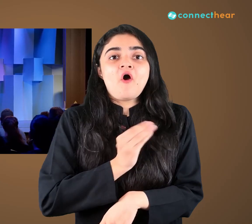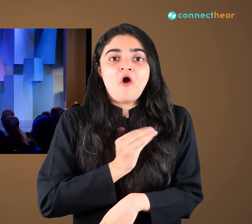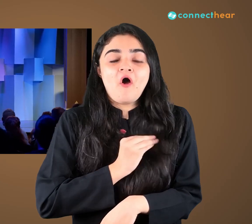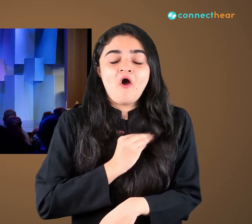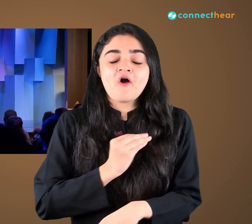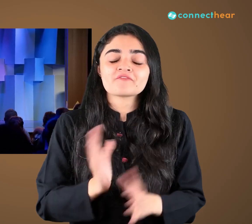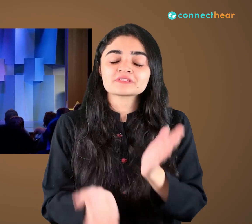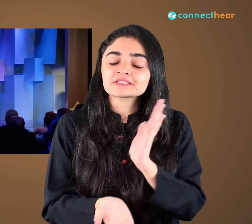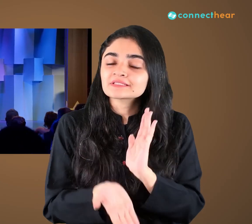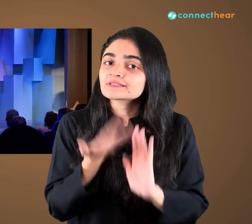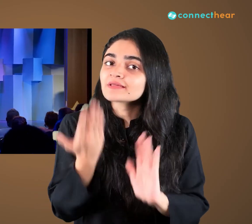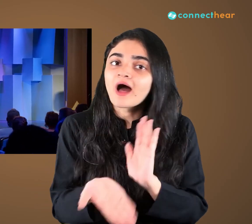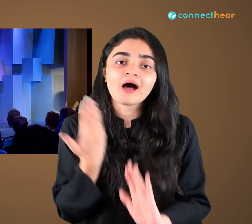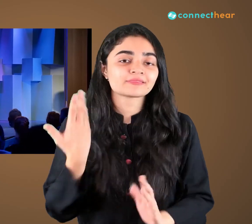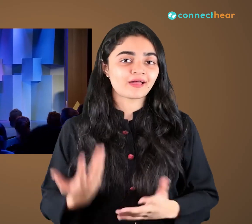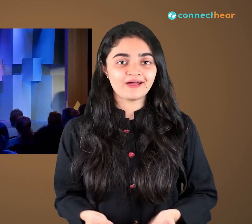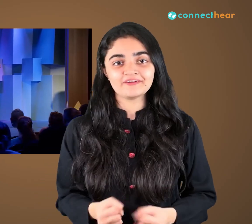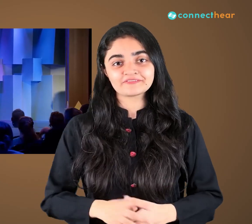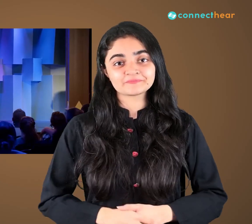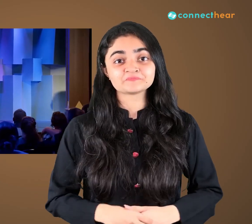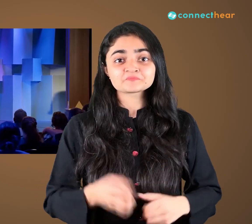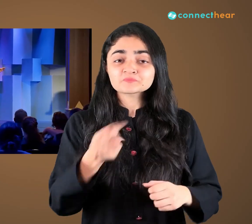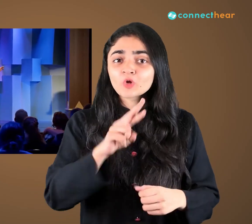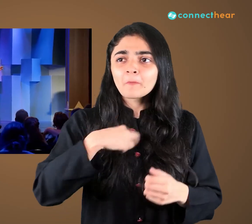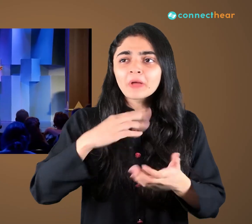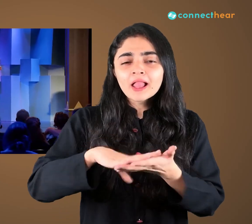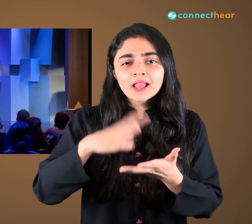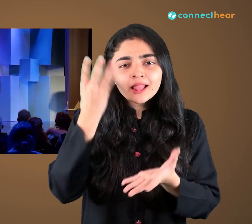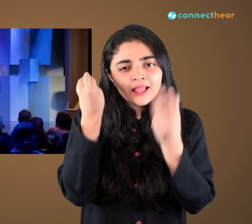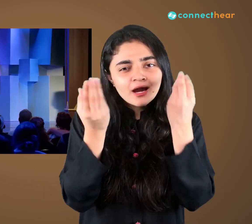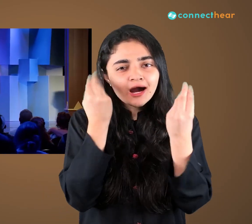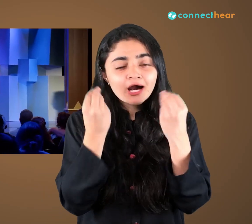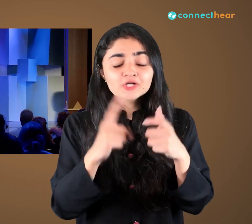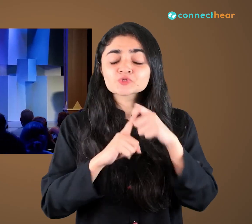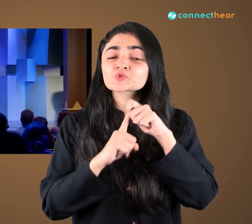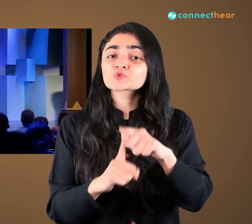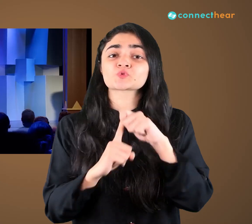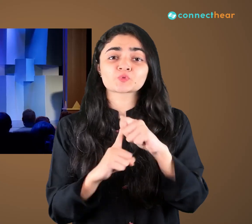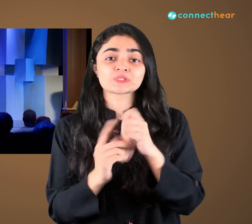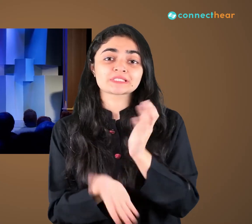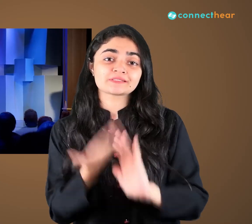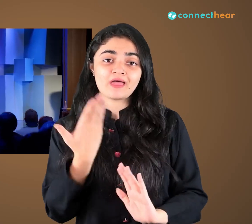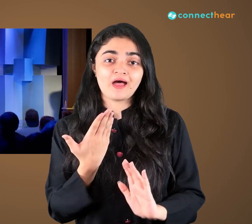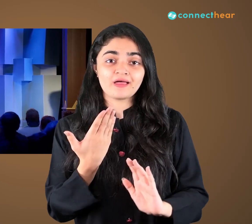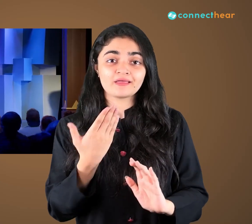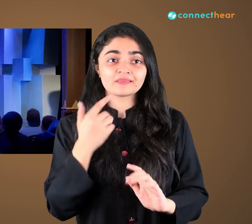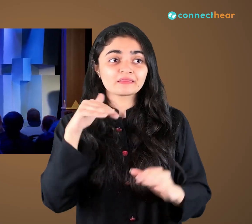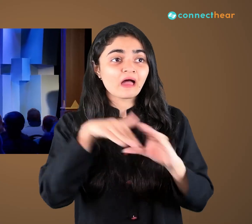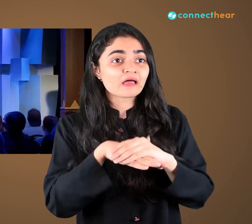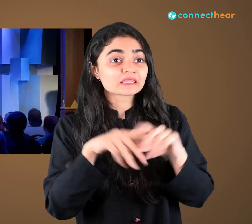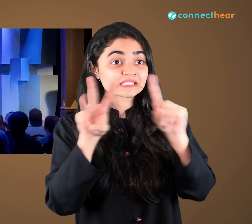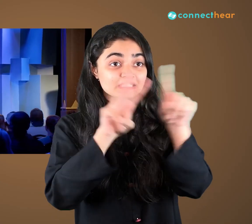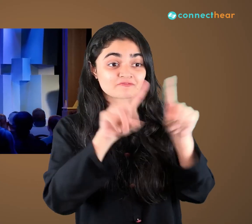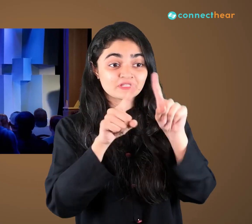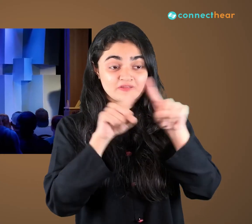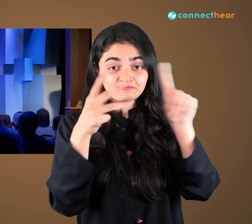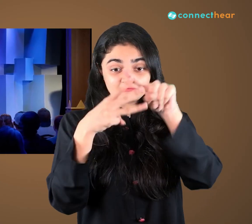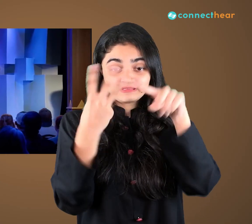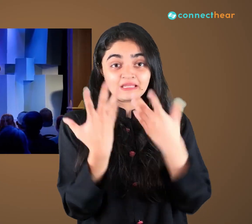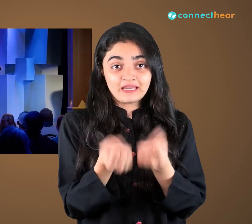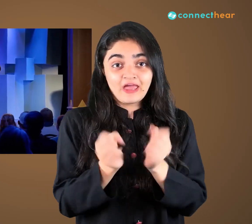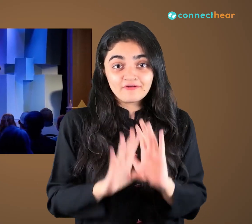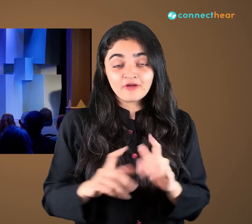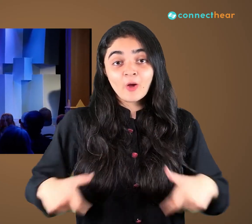that, they got pulled over all the time. And I learned something very important about